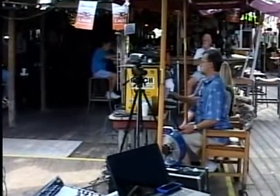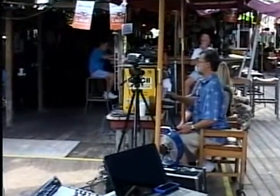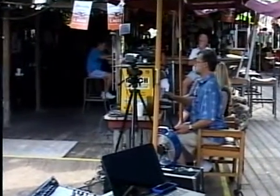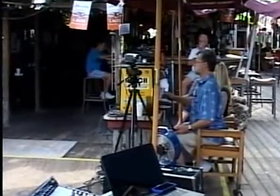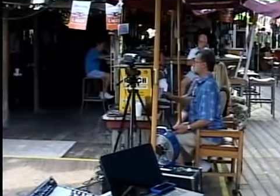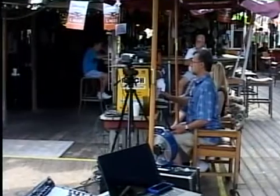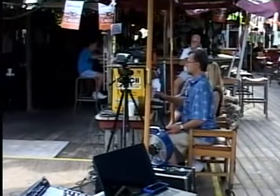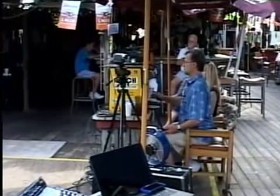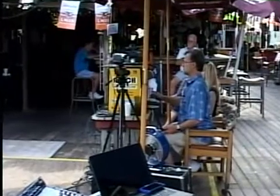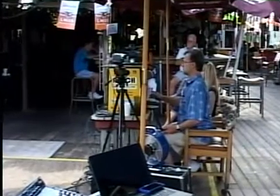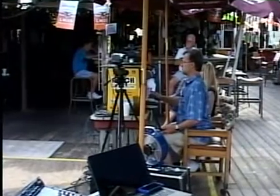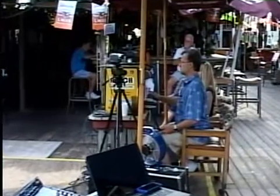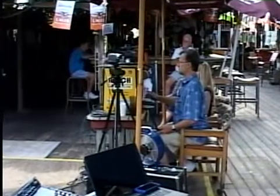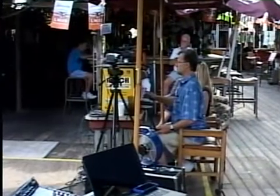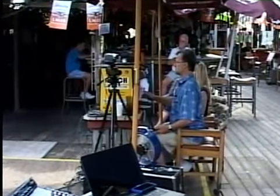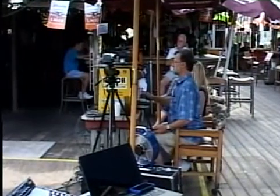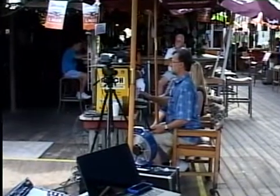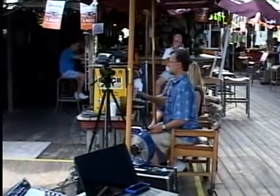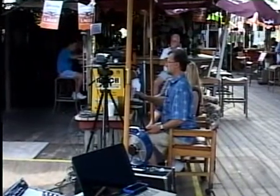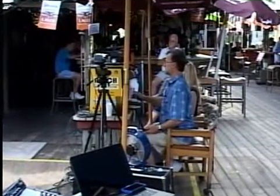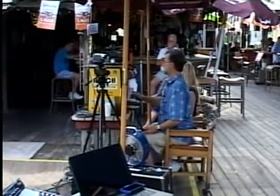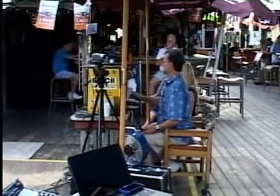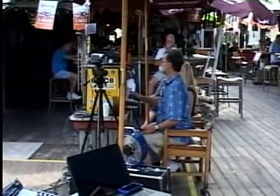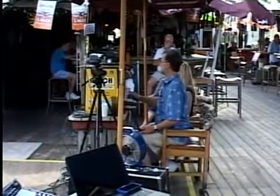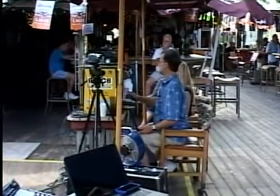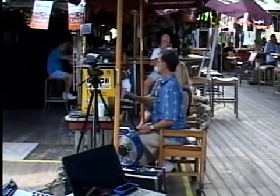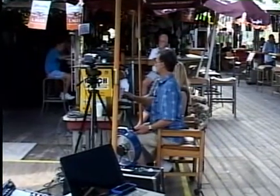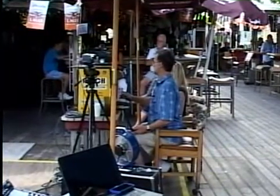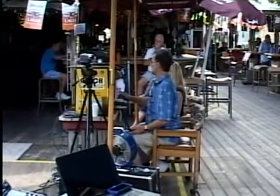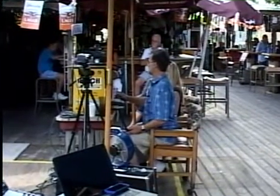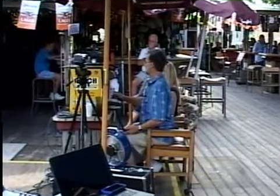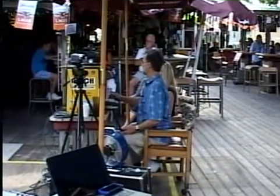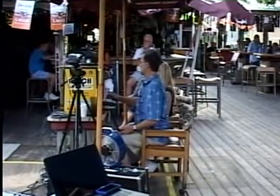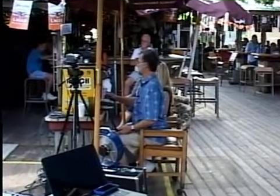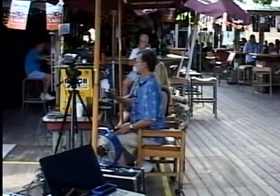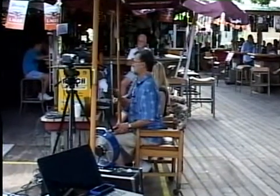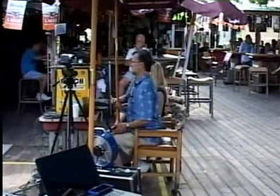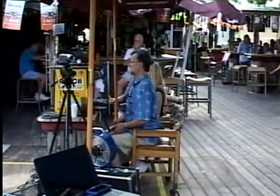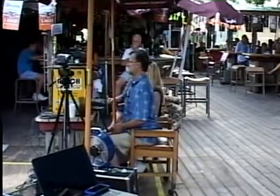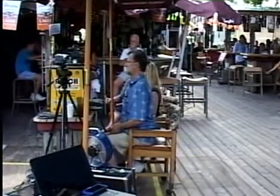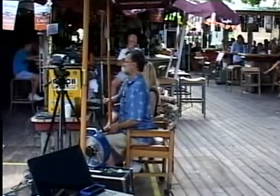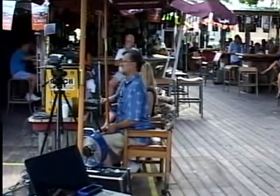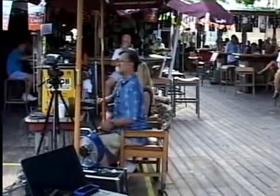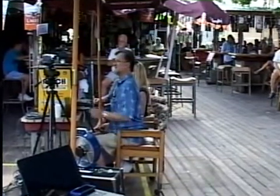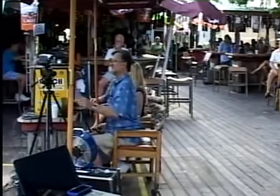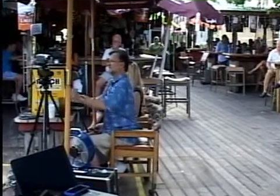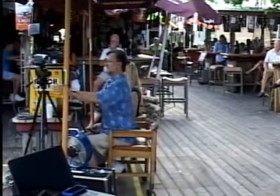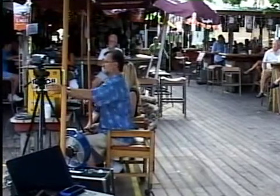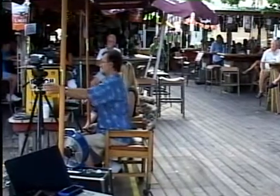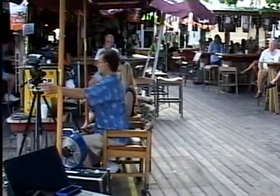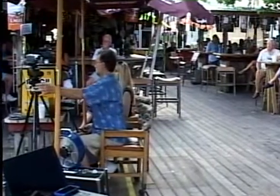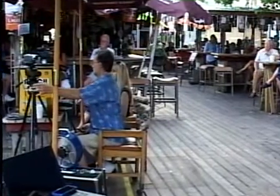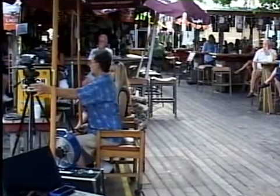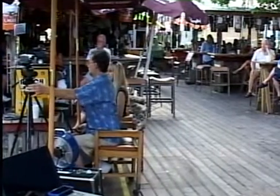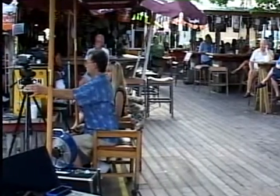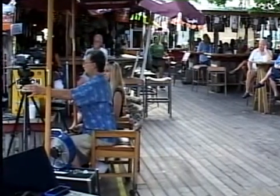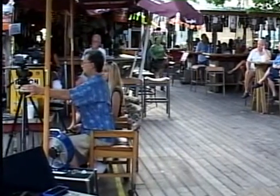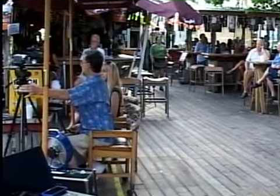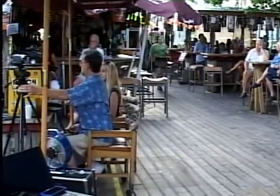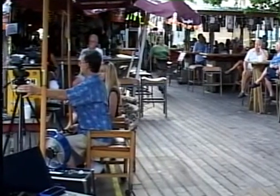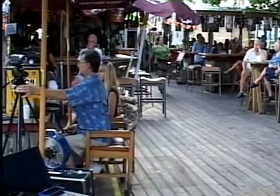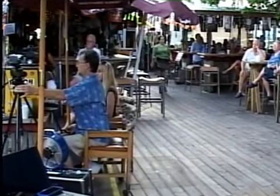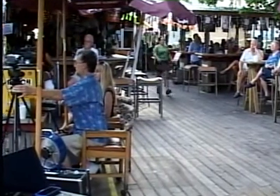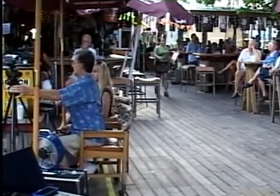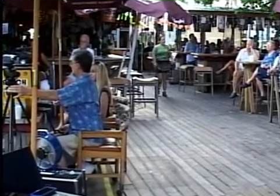called them a lot of times hypocrites. He called them packs of vipers. He said they were like sepulchers where they whitewashed the outside to look real pretty,